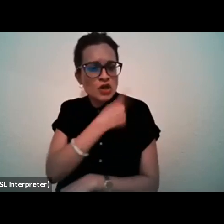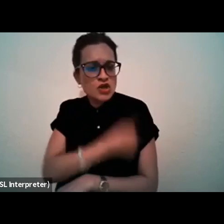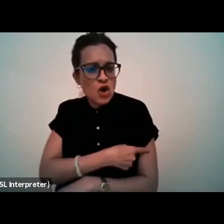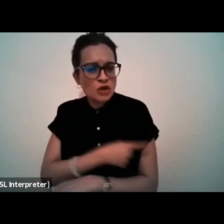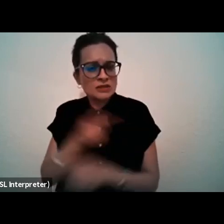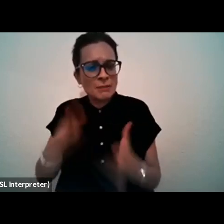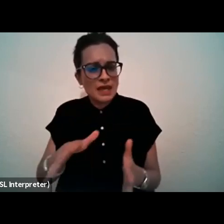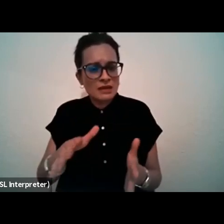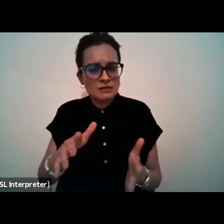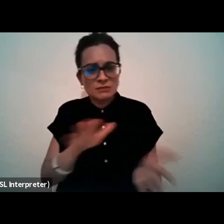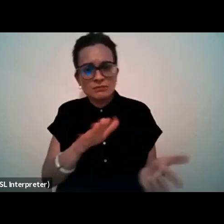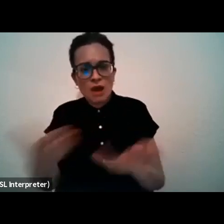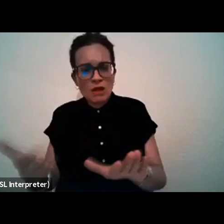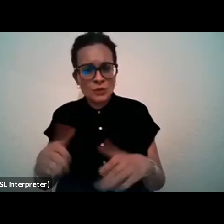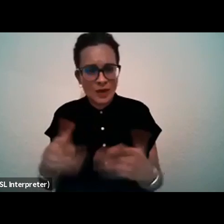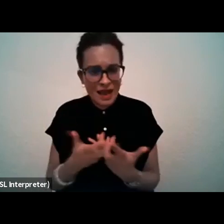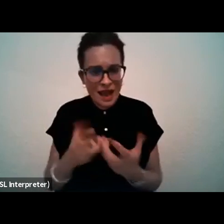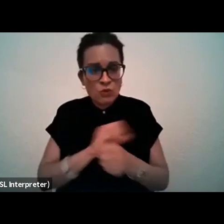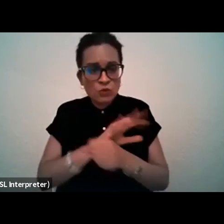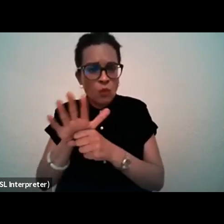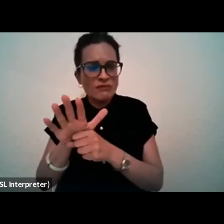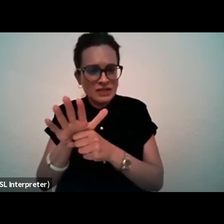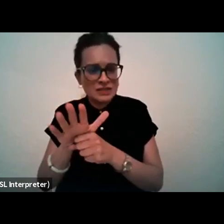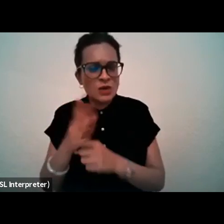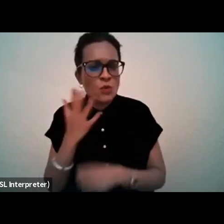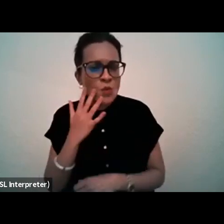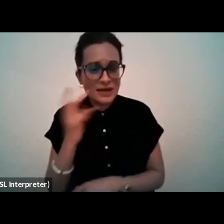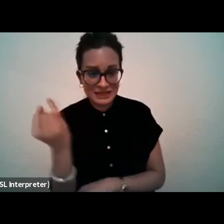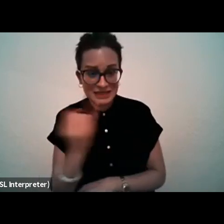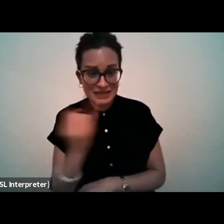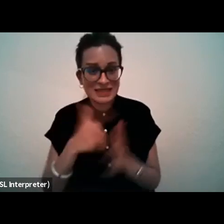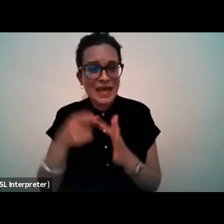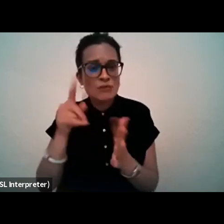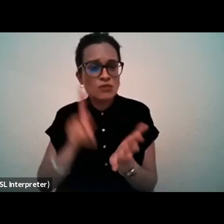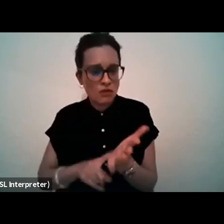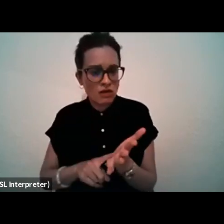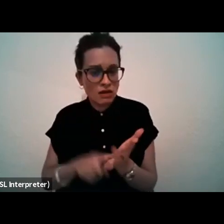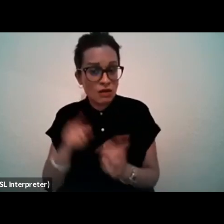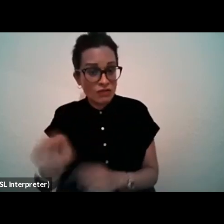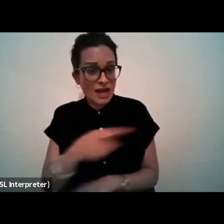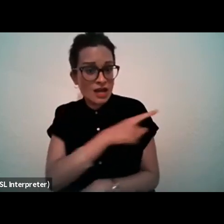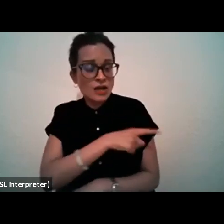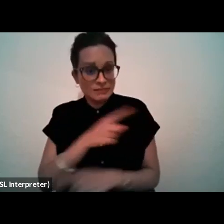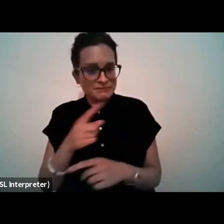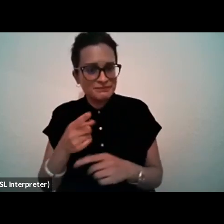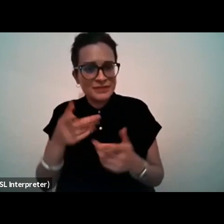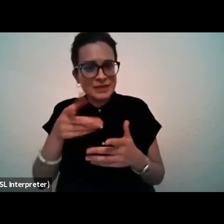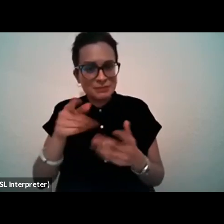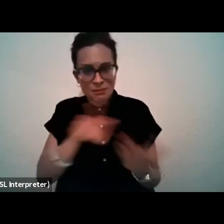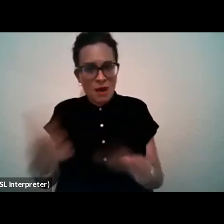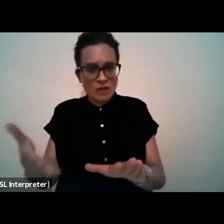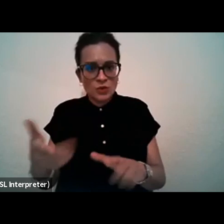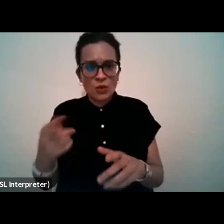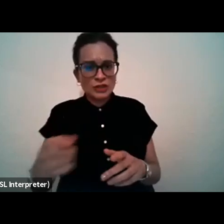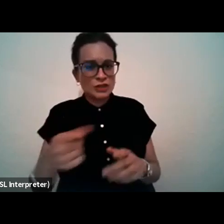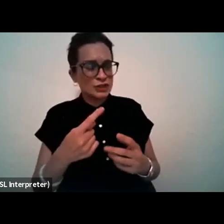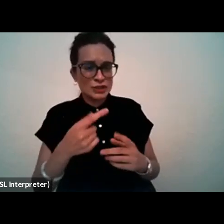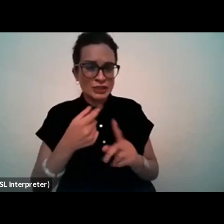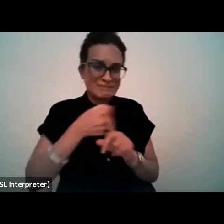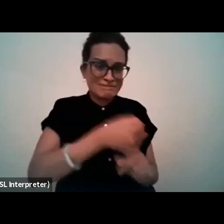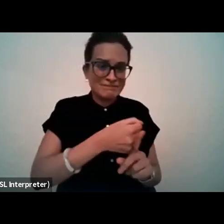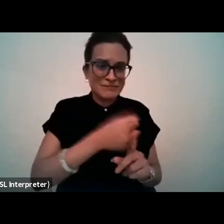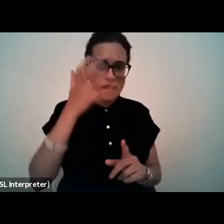who also died of COVID-19 on the 16th of April, urged people to stick to the government's previous message of stay